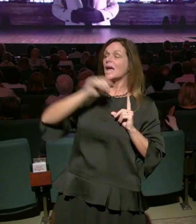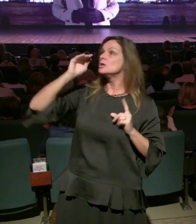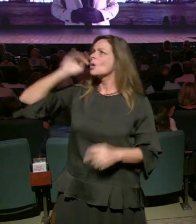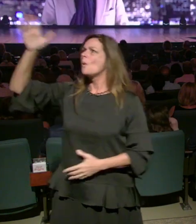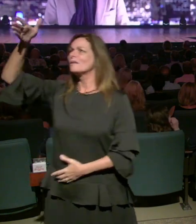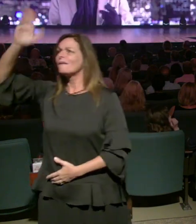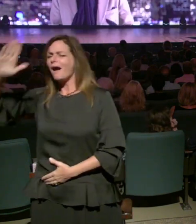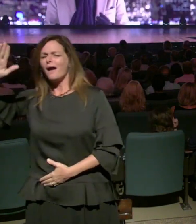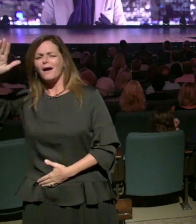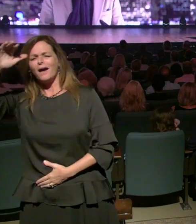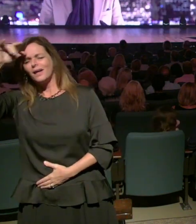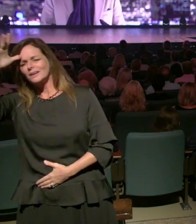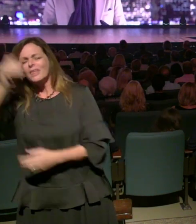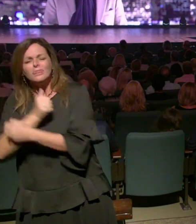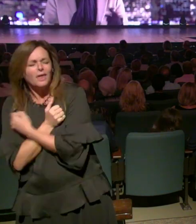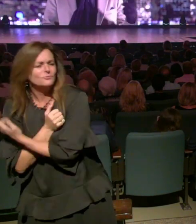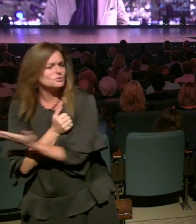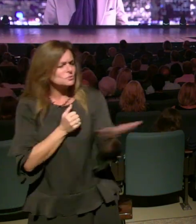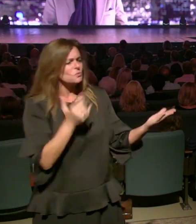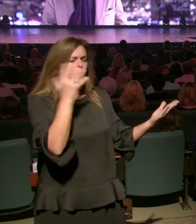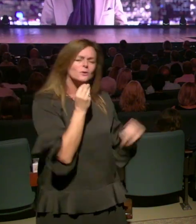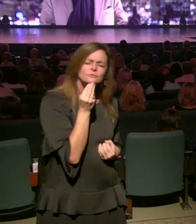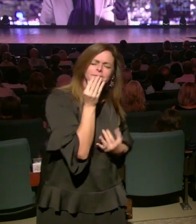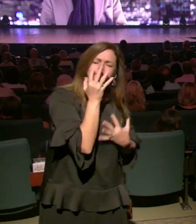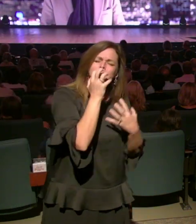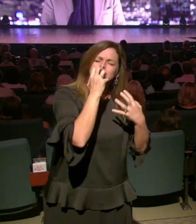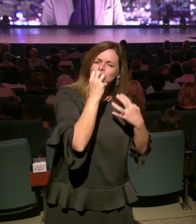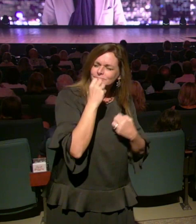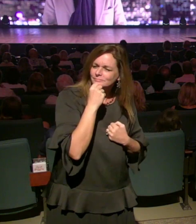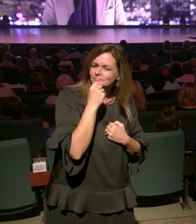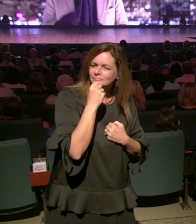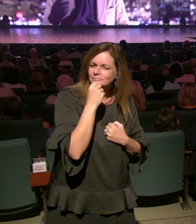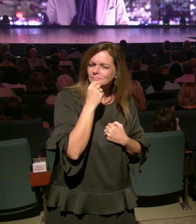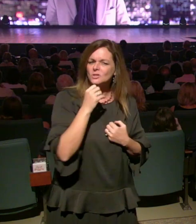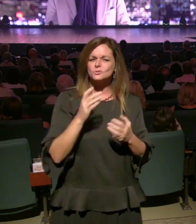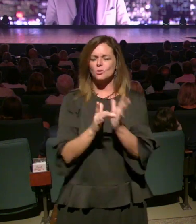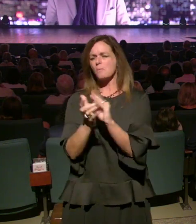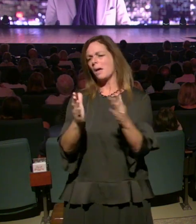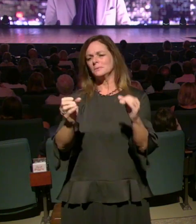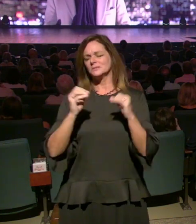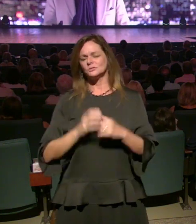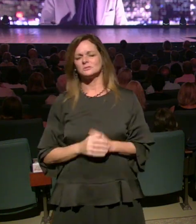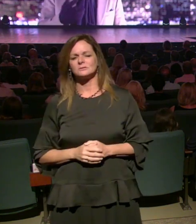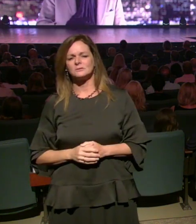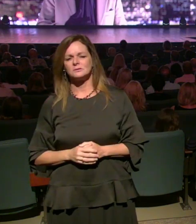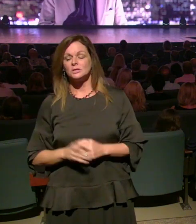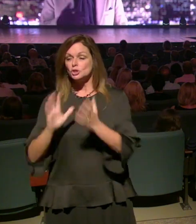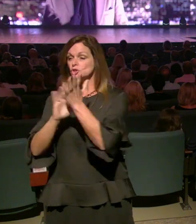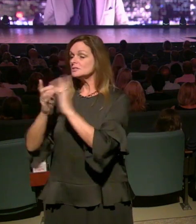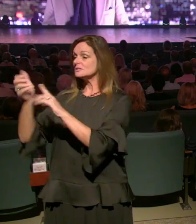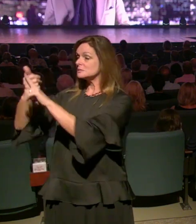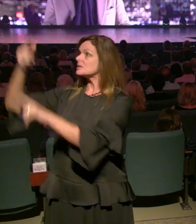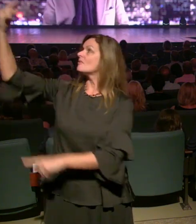humanity. The book of Colossians chapter 1 says that Jesus is the visible image of the invisible God. He came to show us